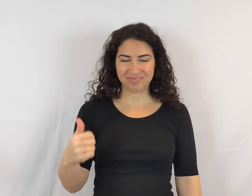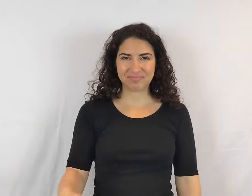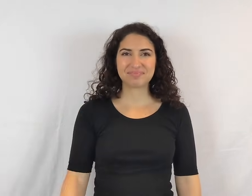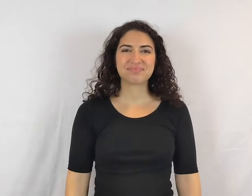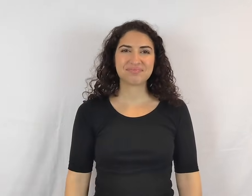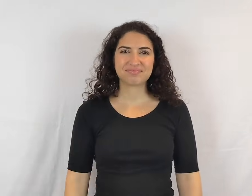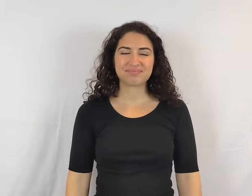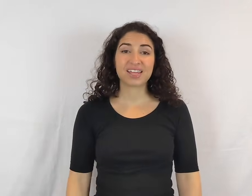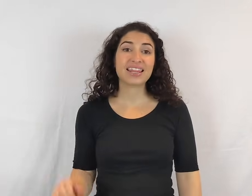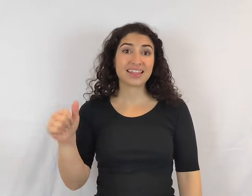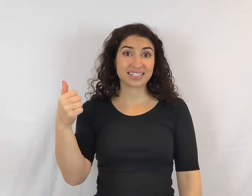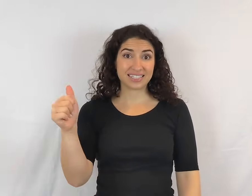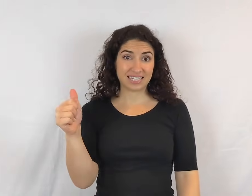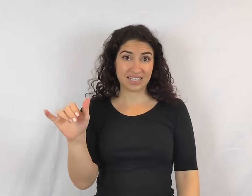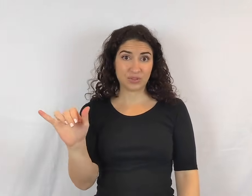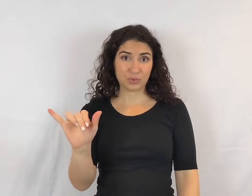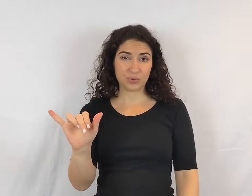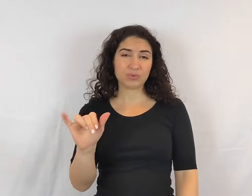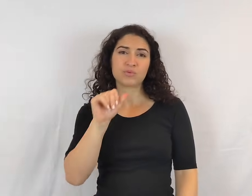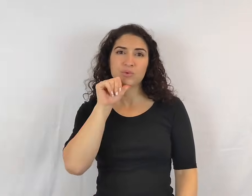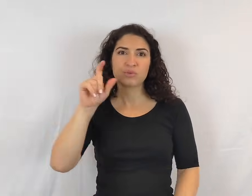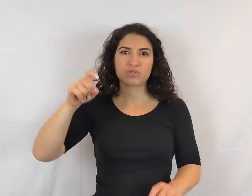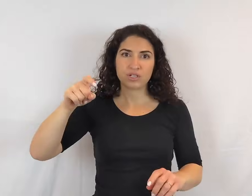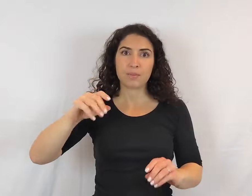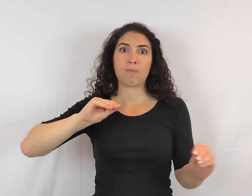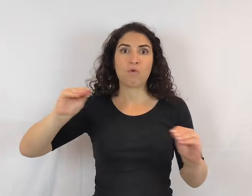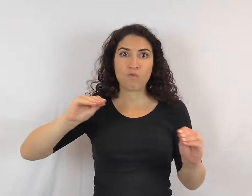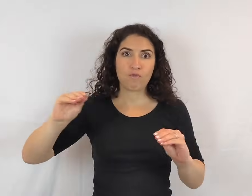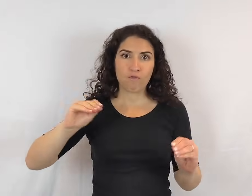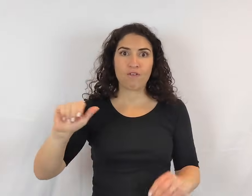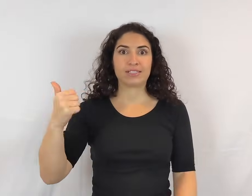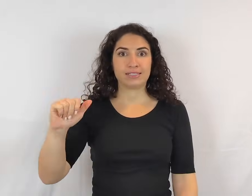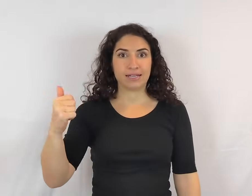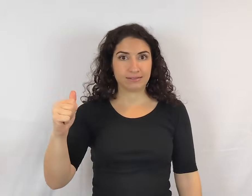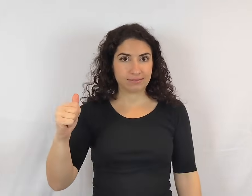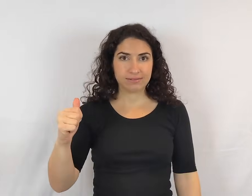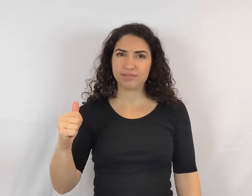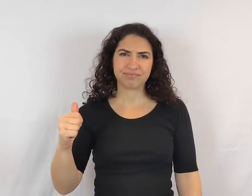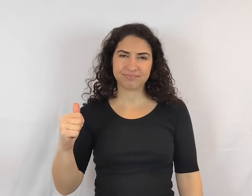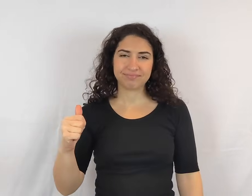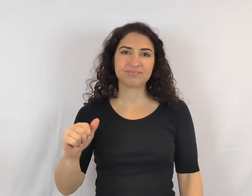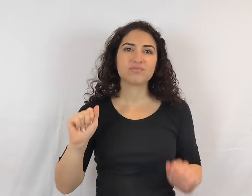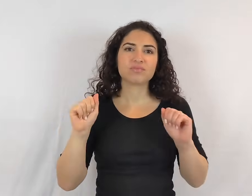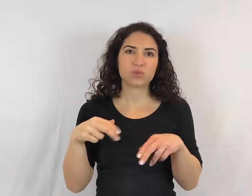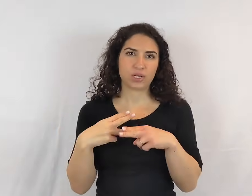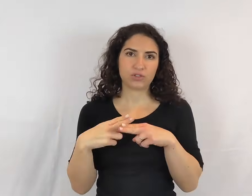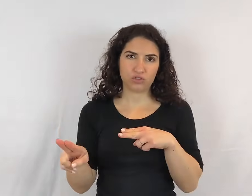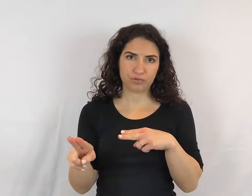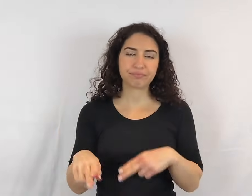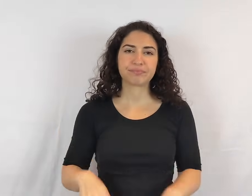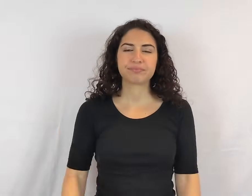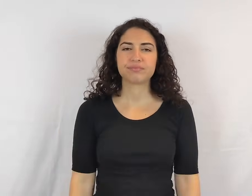2010. The 10 too might not need to move like 10. It can just be a shorter